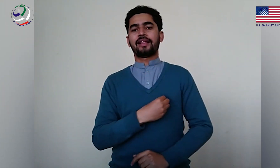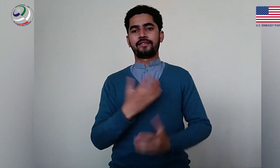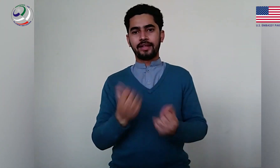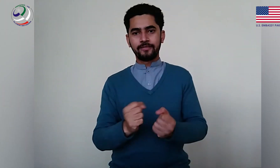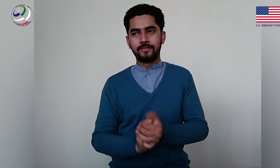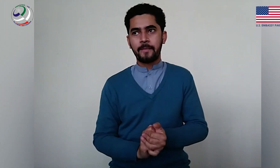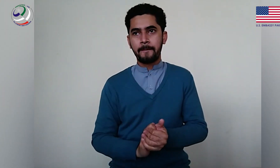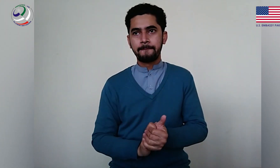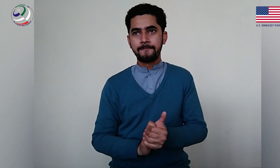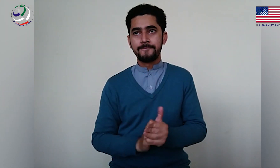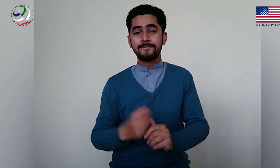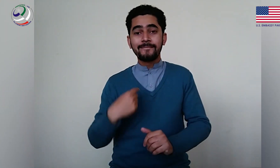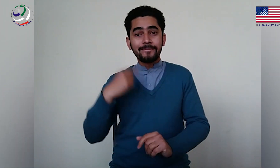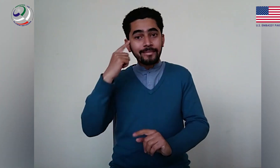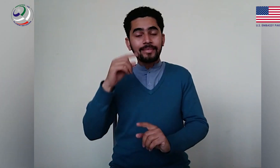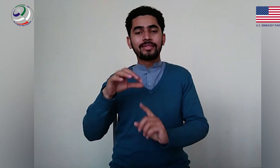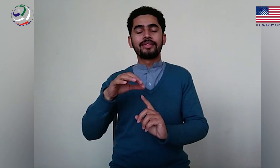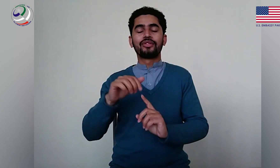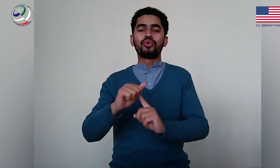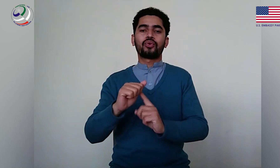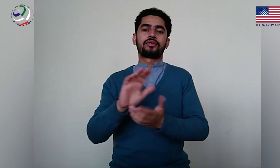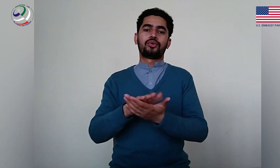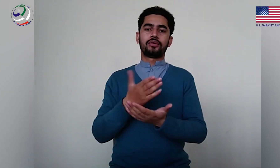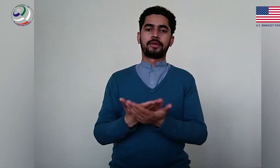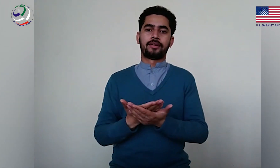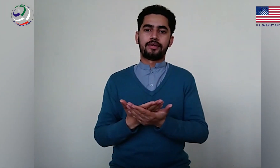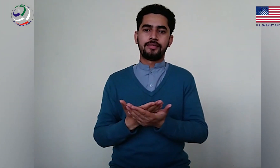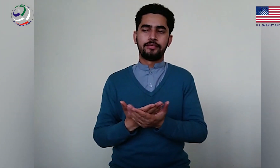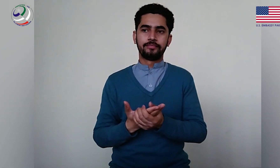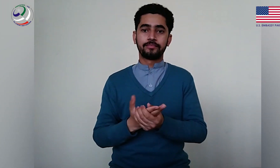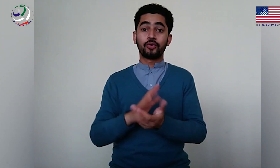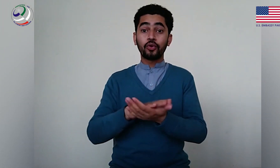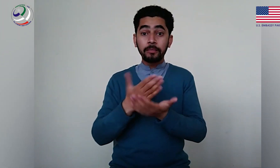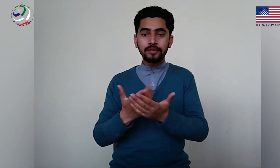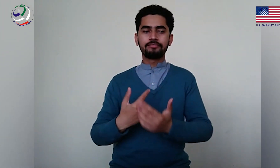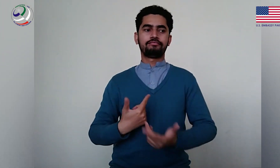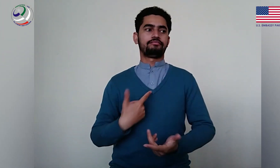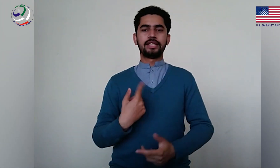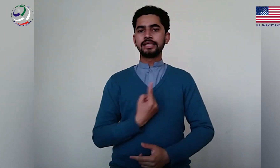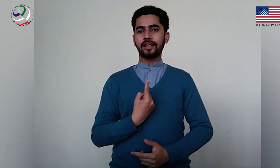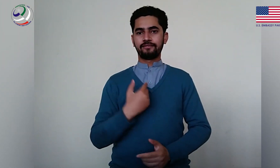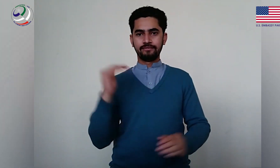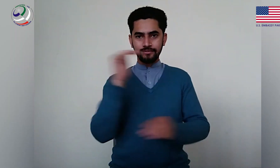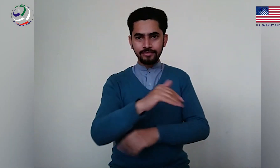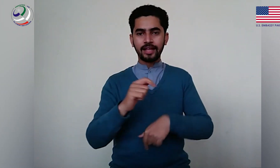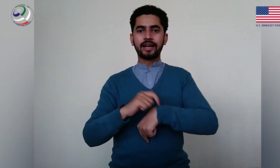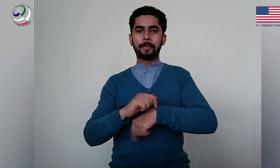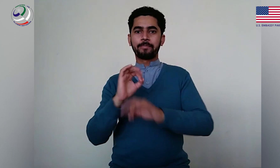doctor. So this is an issue. It gets very stressful. I think that there should be interpreters available so I